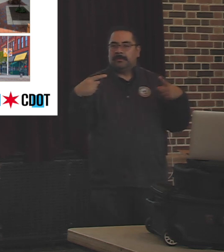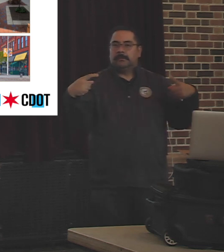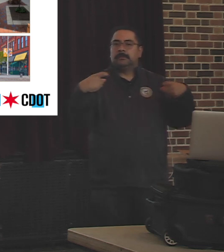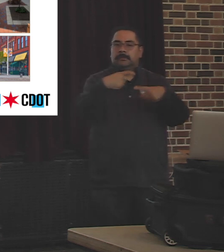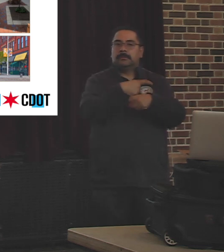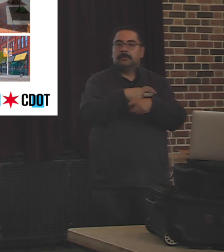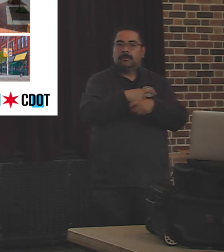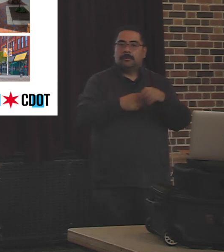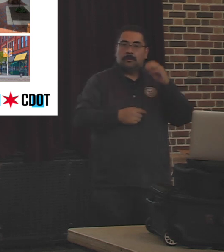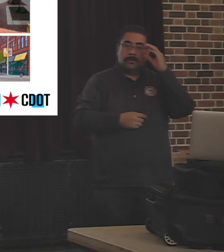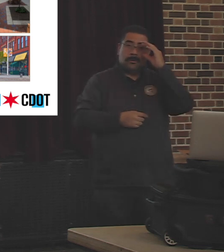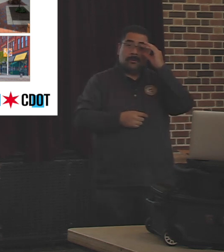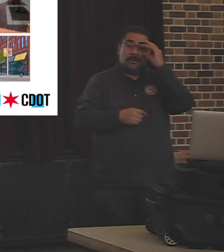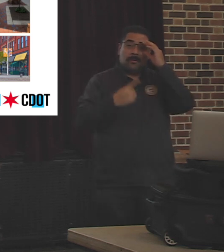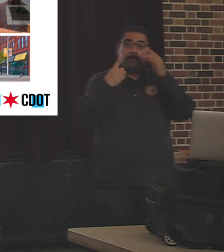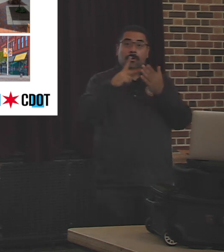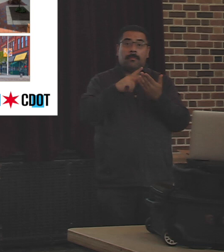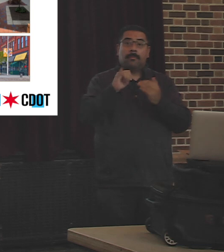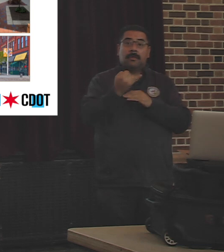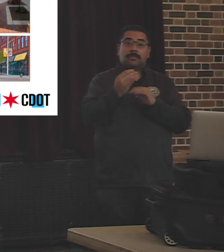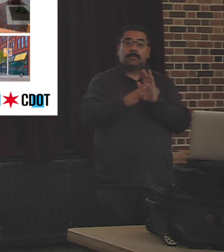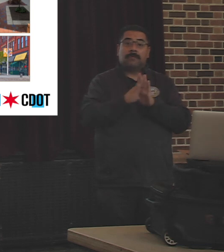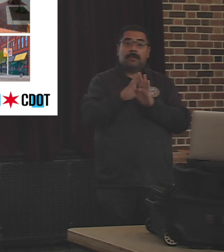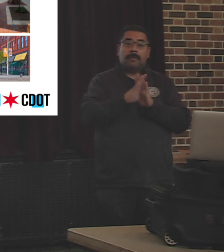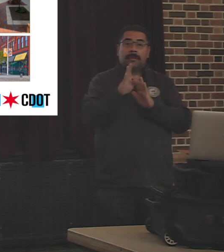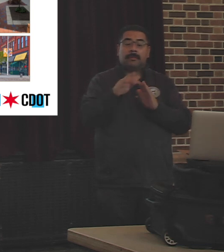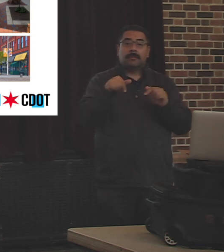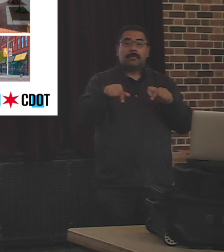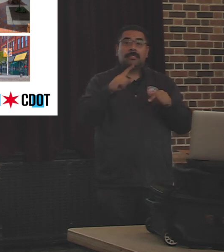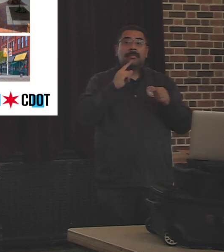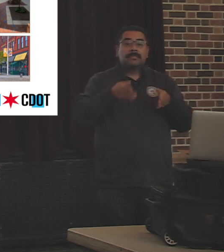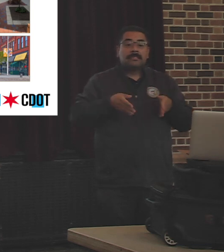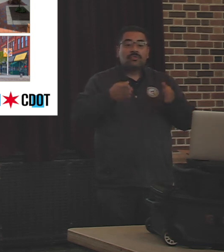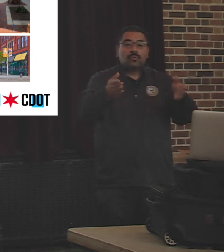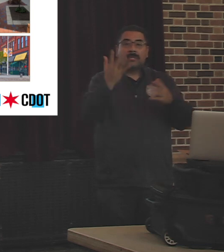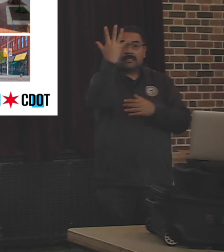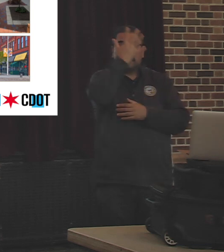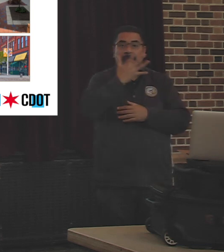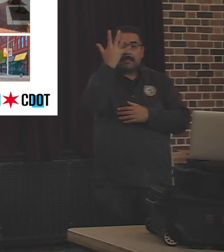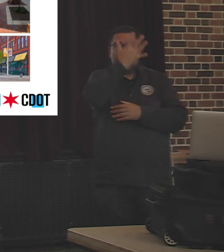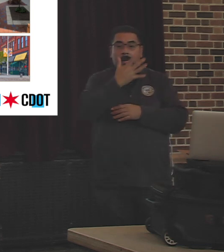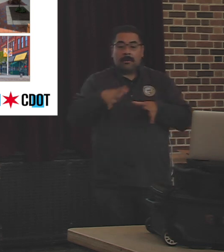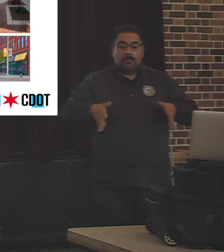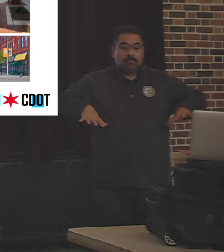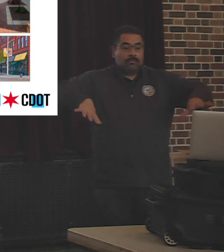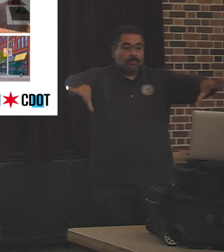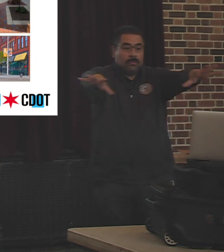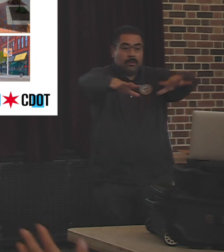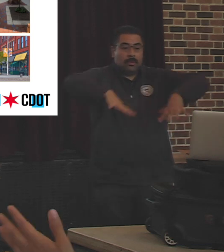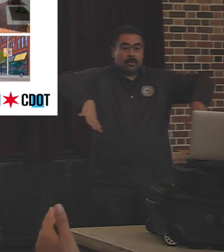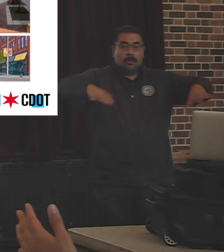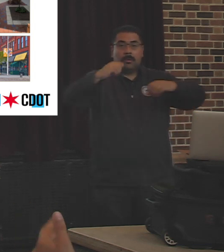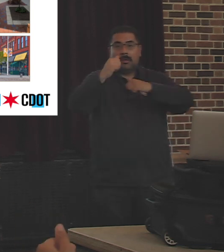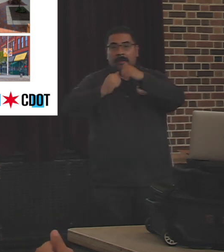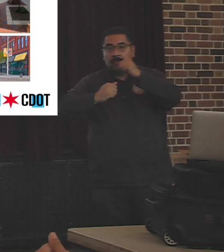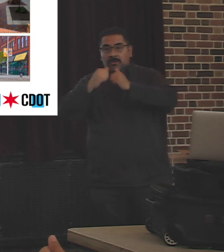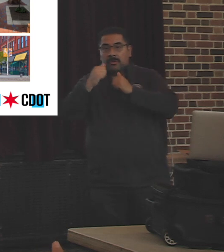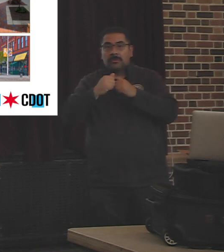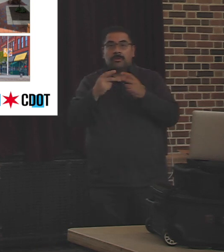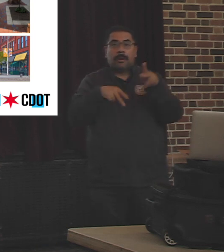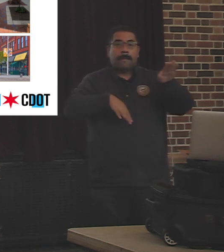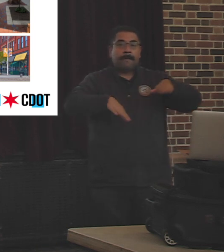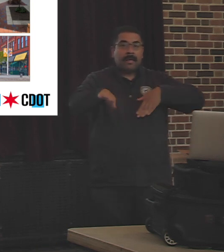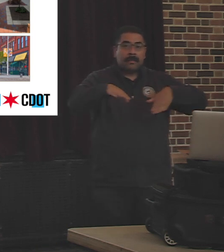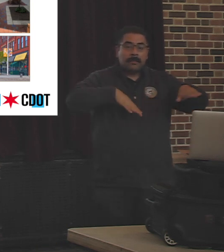complexity on our project development. This is a streetscape project, which consists of infrastructure, pedestrian